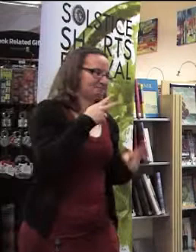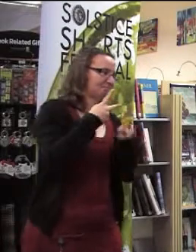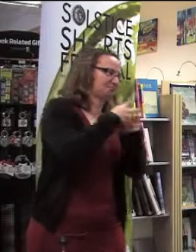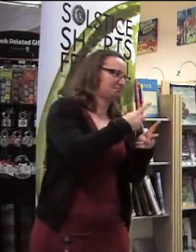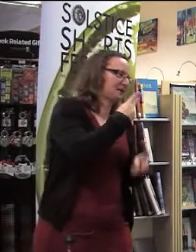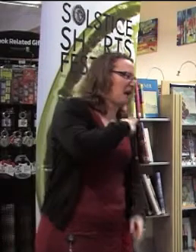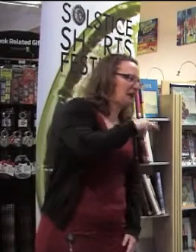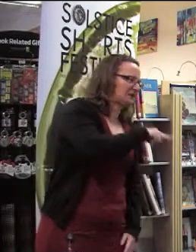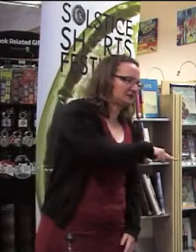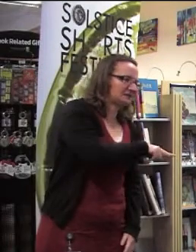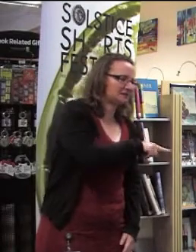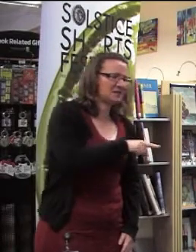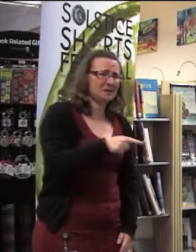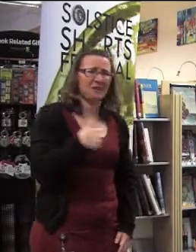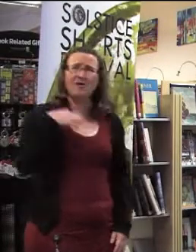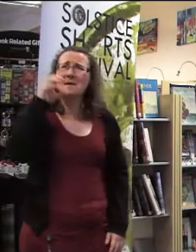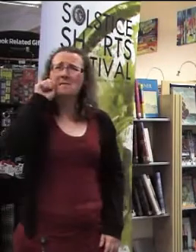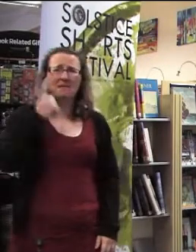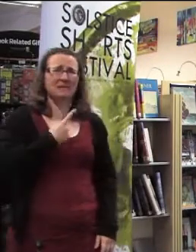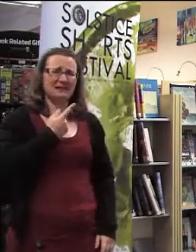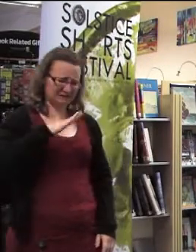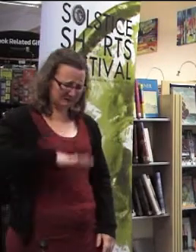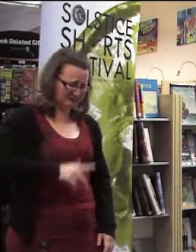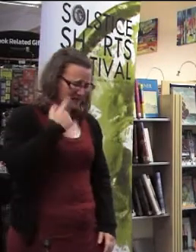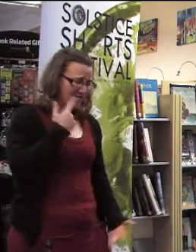go home now. Why can't I go home?